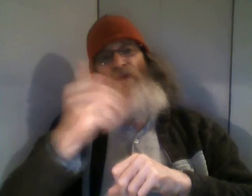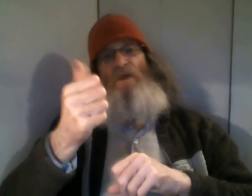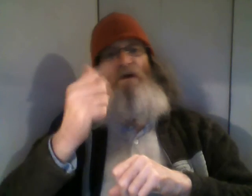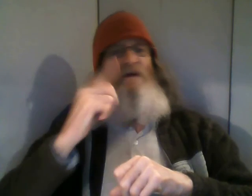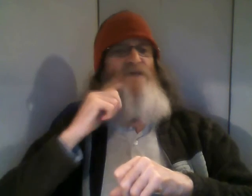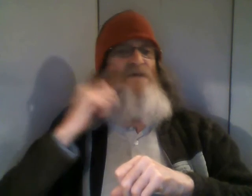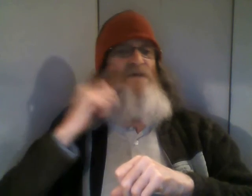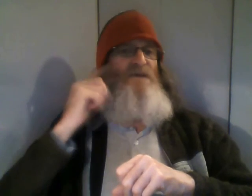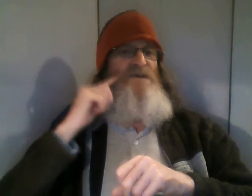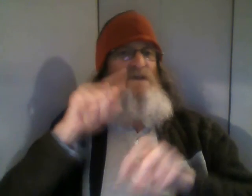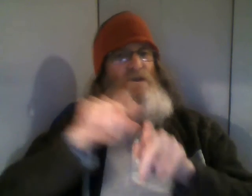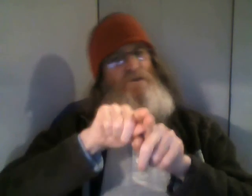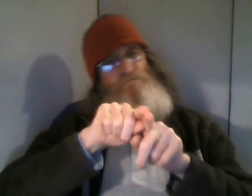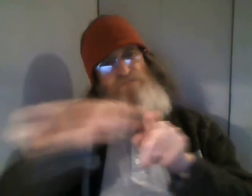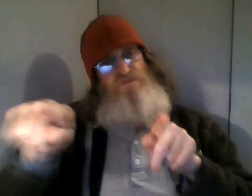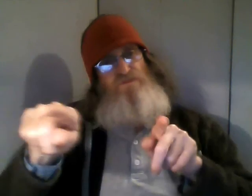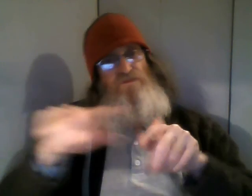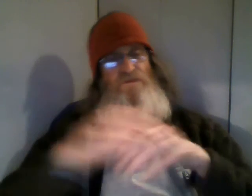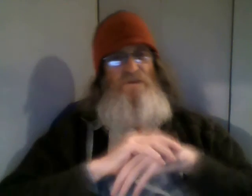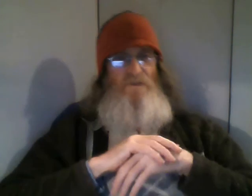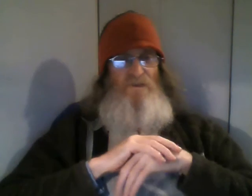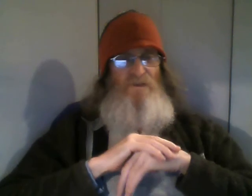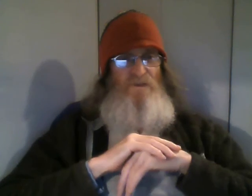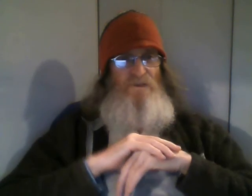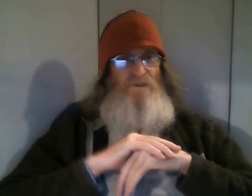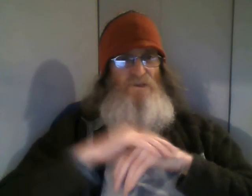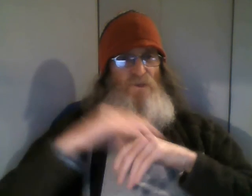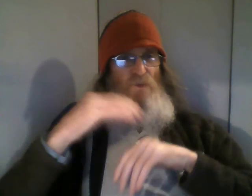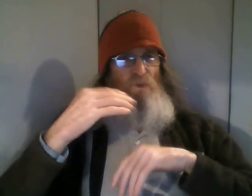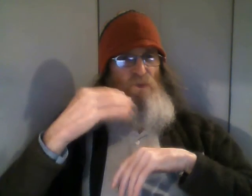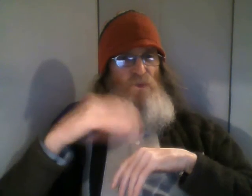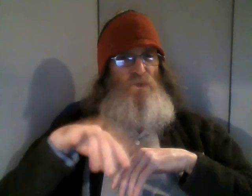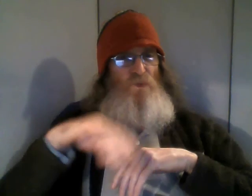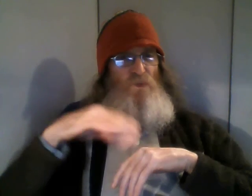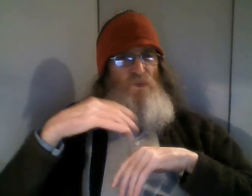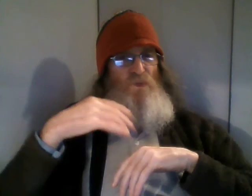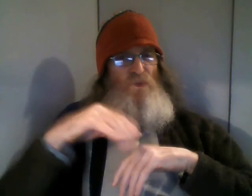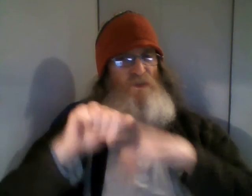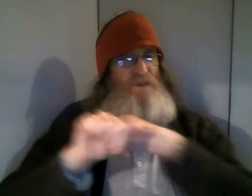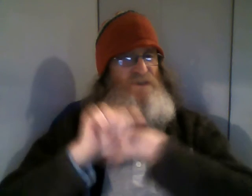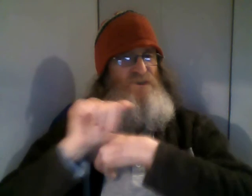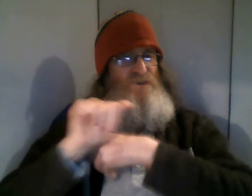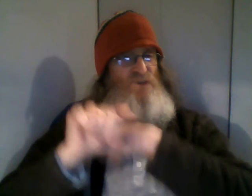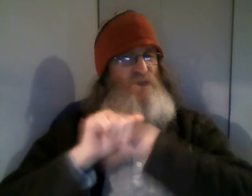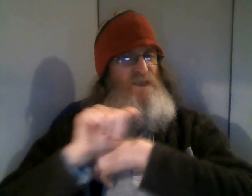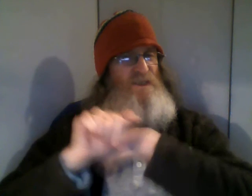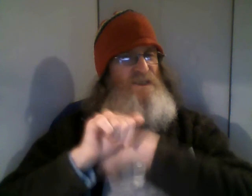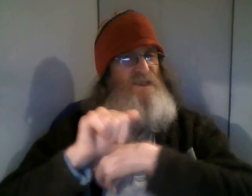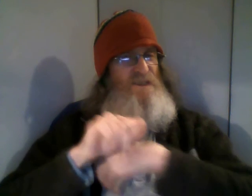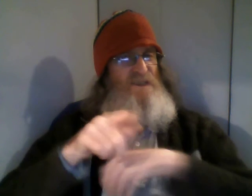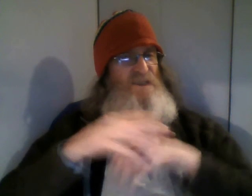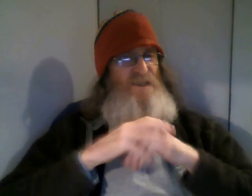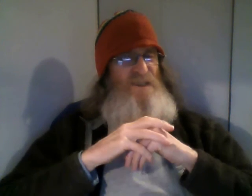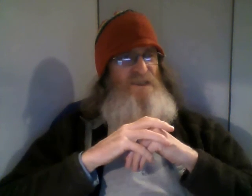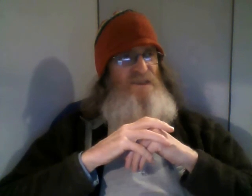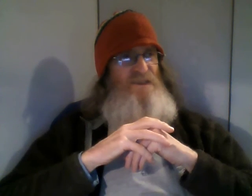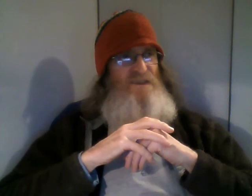So this guy's not drunk? I don't think he had a drunk. All right, take off the shirt. It's minus 17. He's got